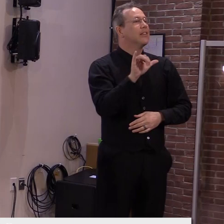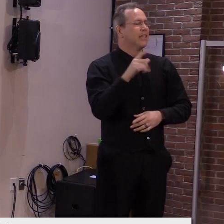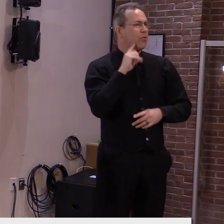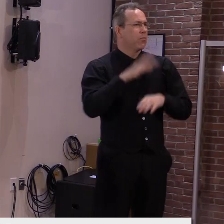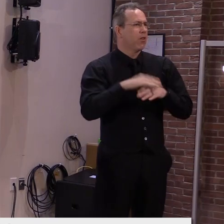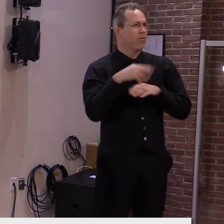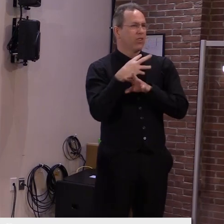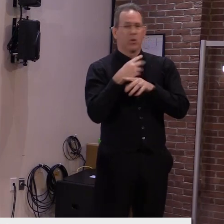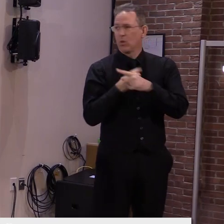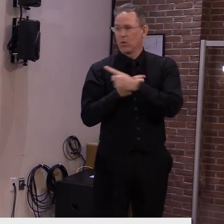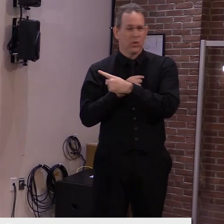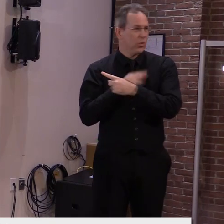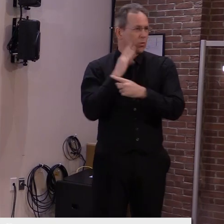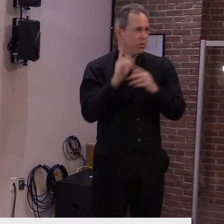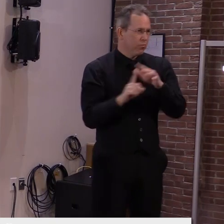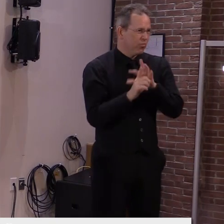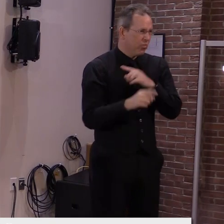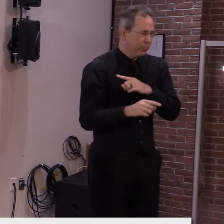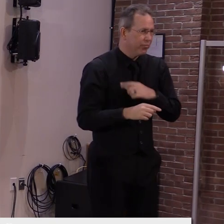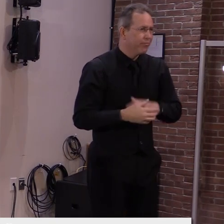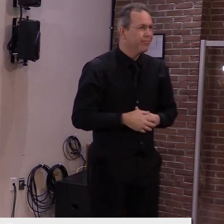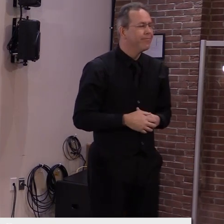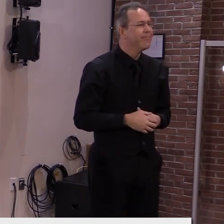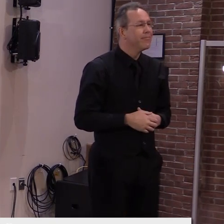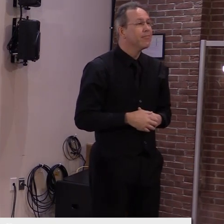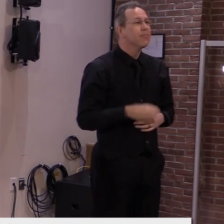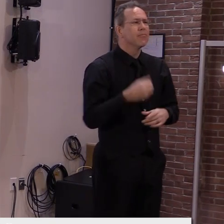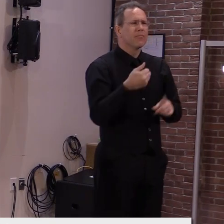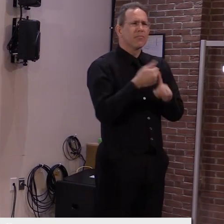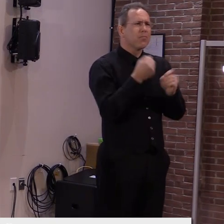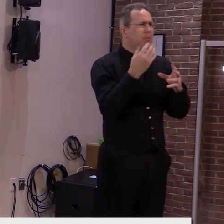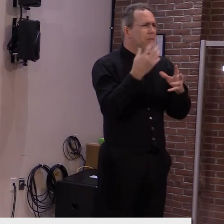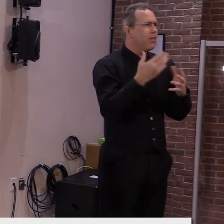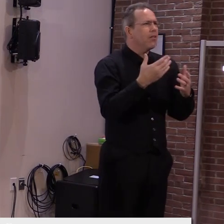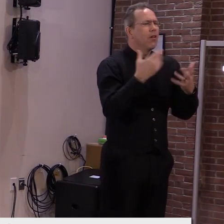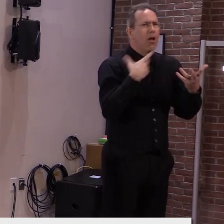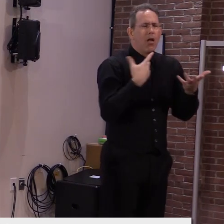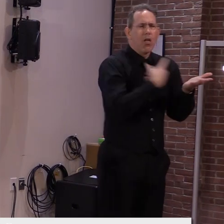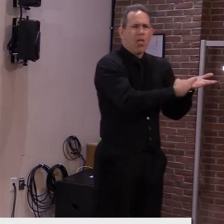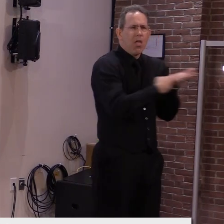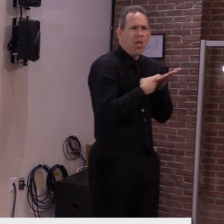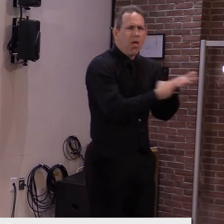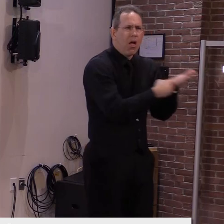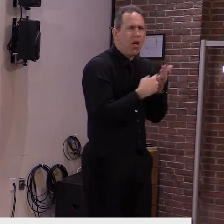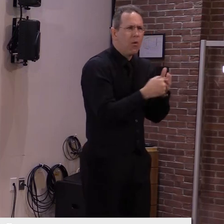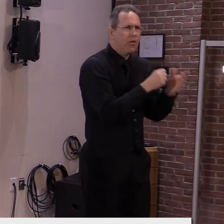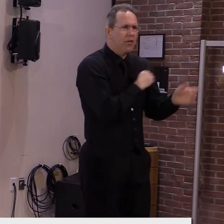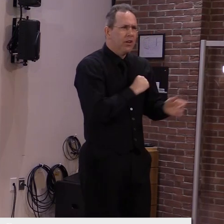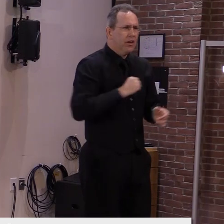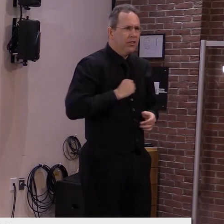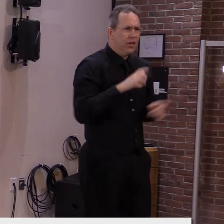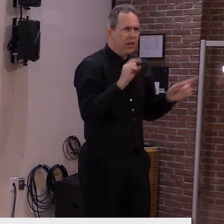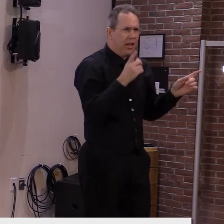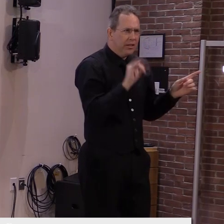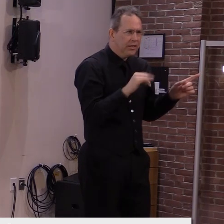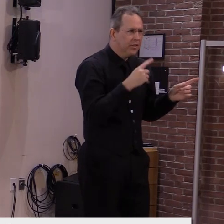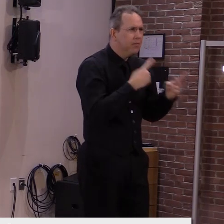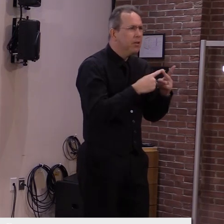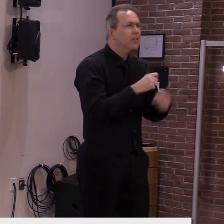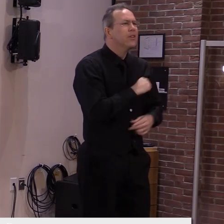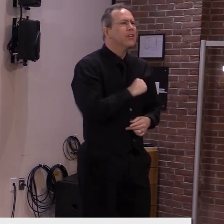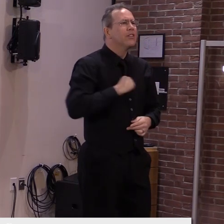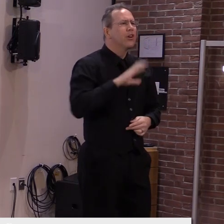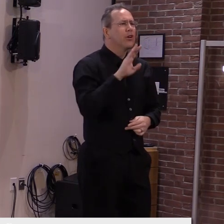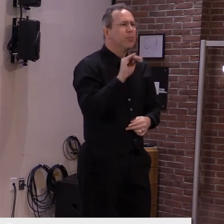had many conversations over the last few weeks with Senator Leahy, as well as Senator Sanders and